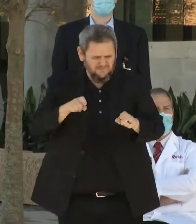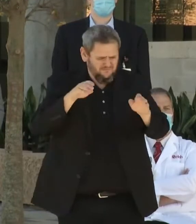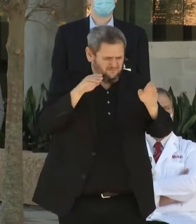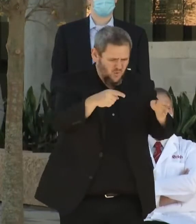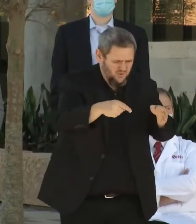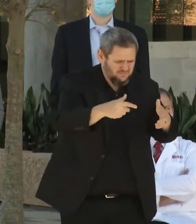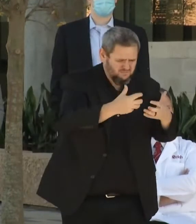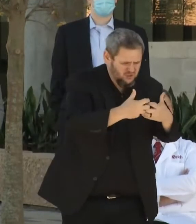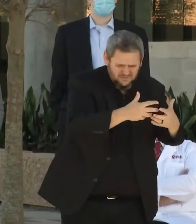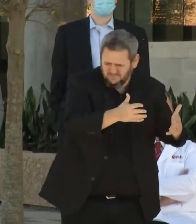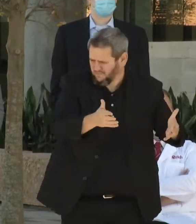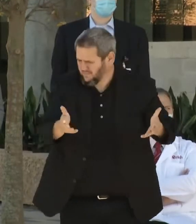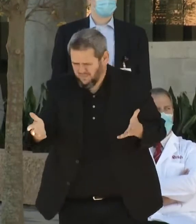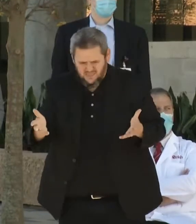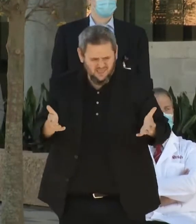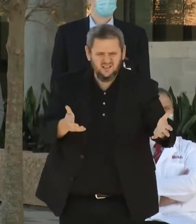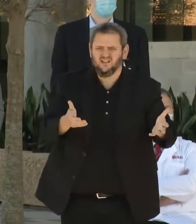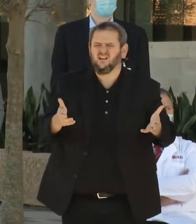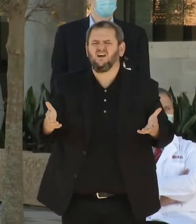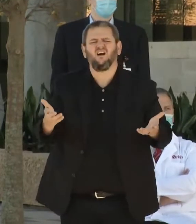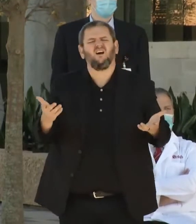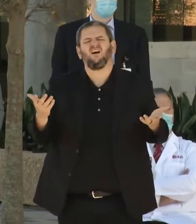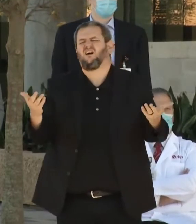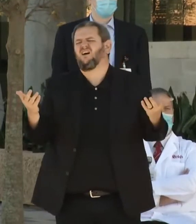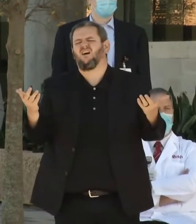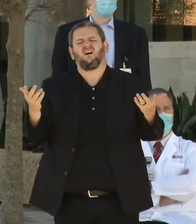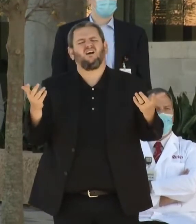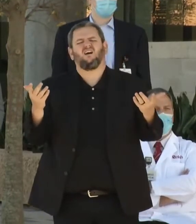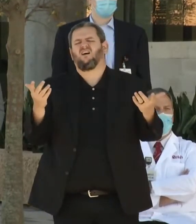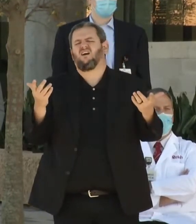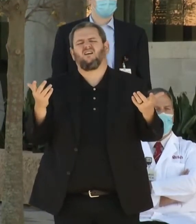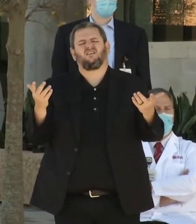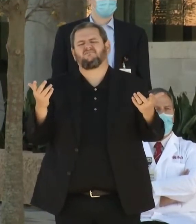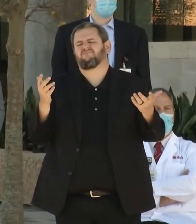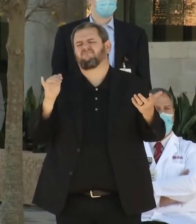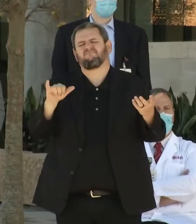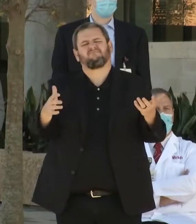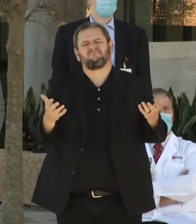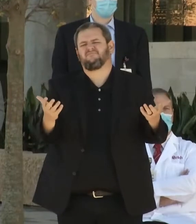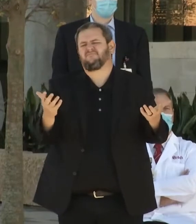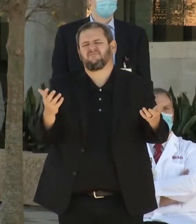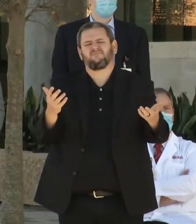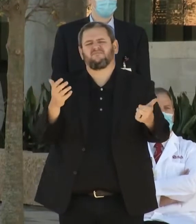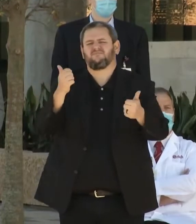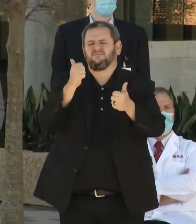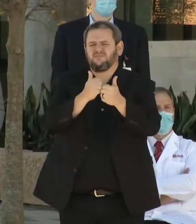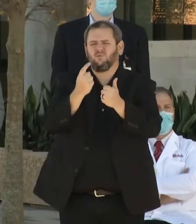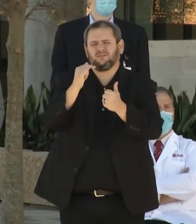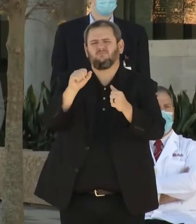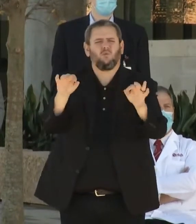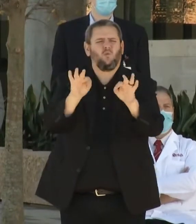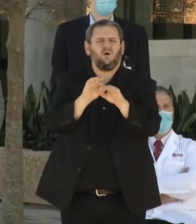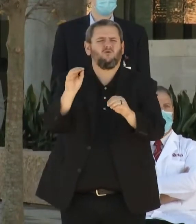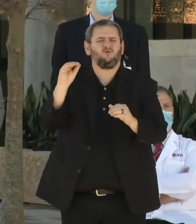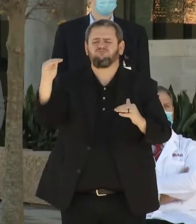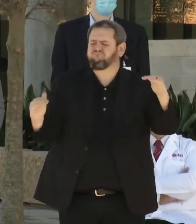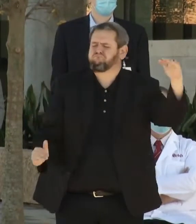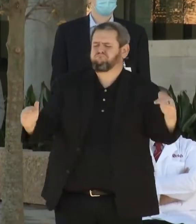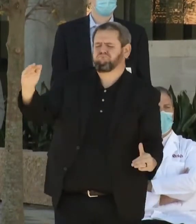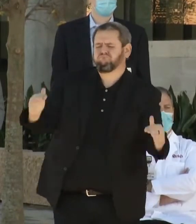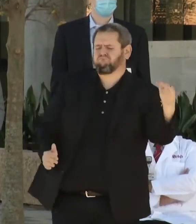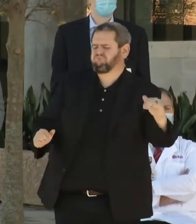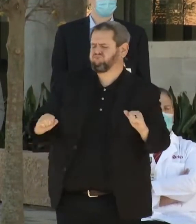single Oklahoman is important. We can make a difference and preserve resources for all patients